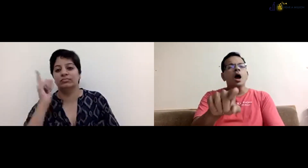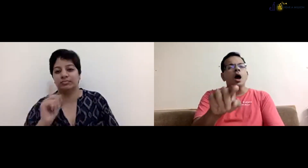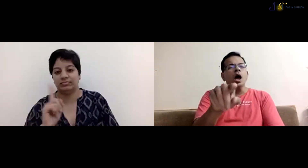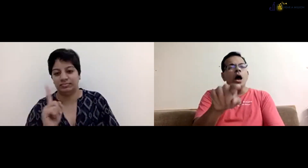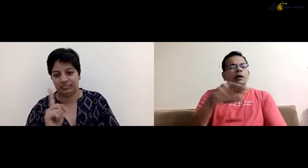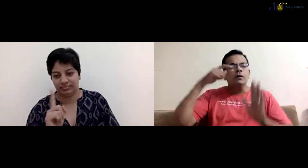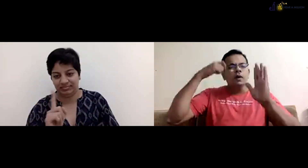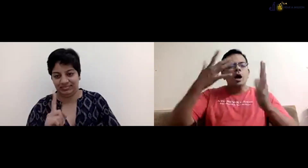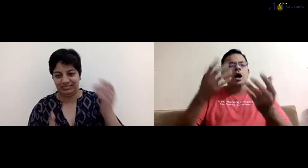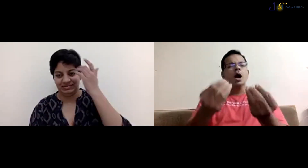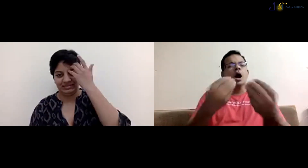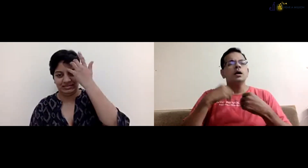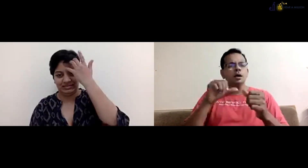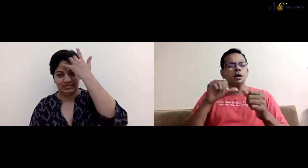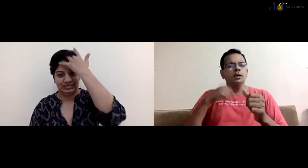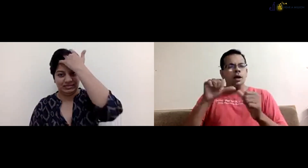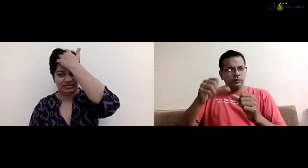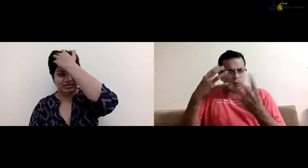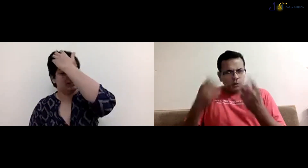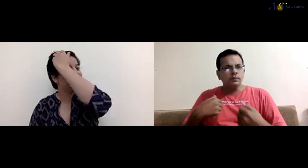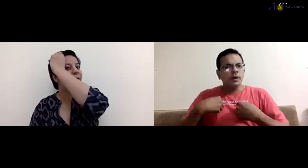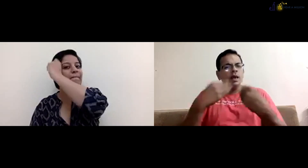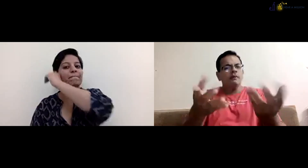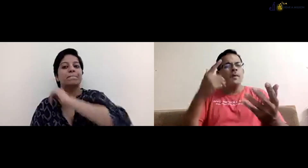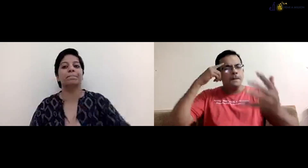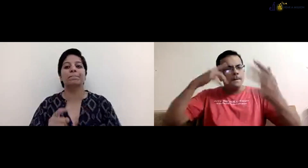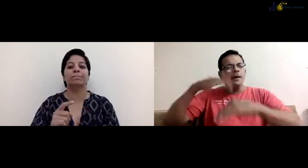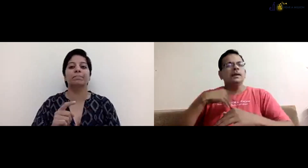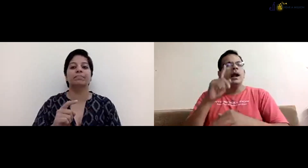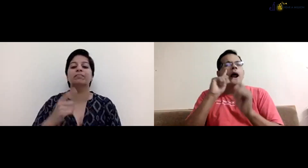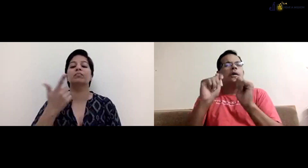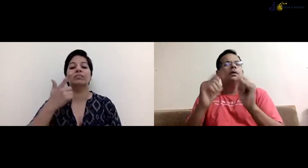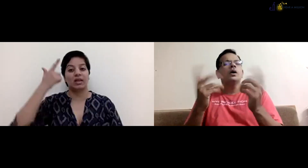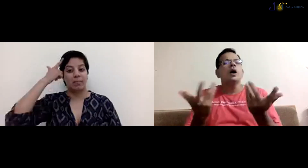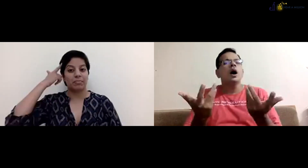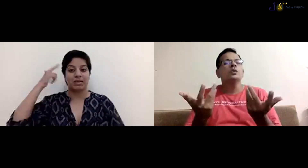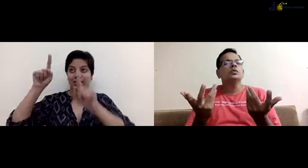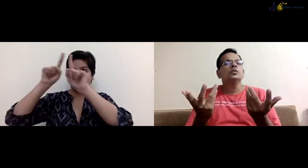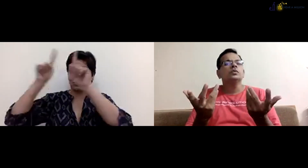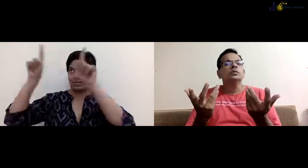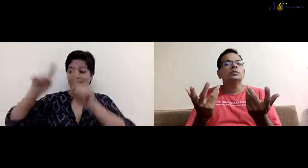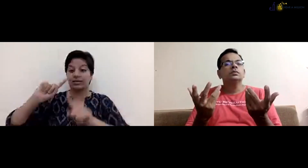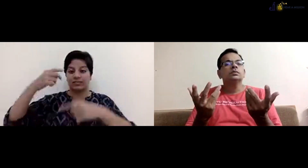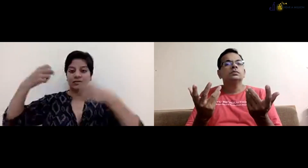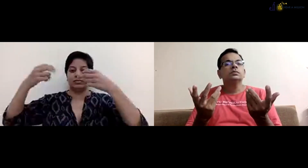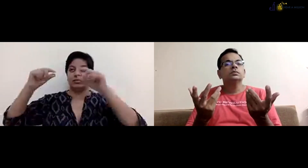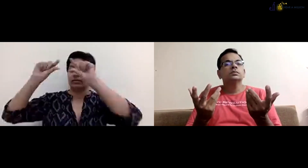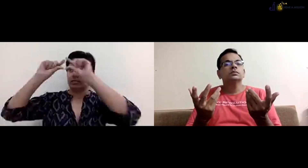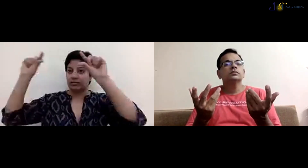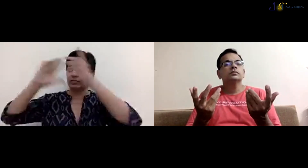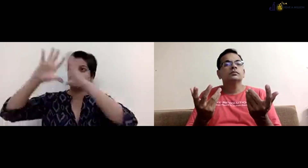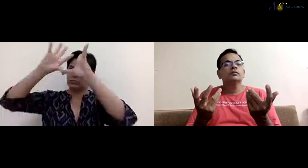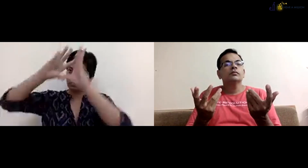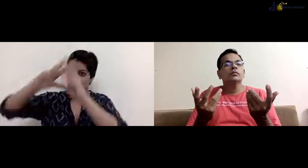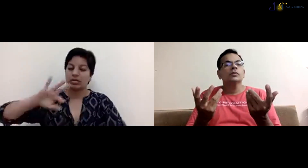the description. Then I can see the video. So how how I can provide the accessibility to you. So